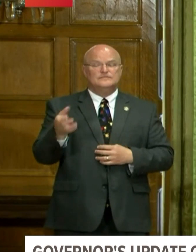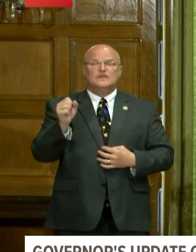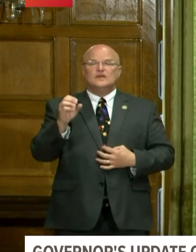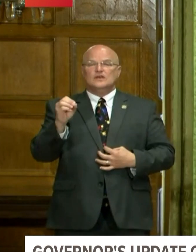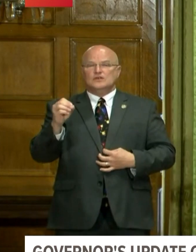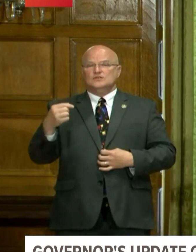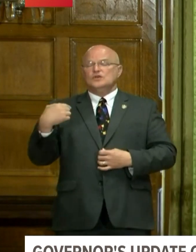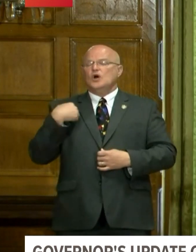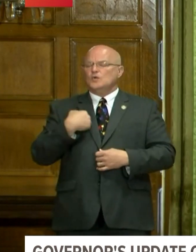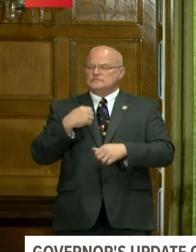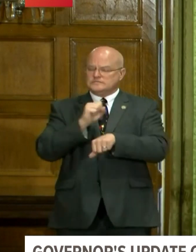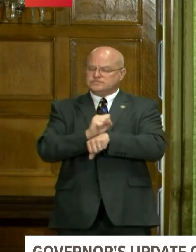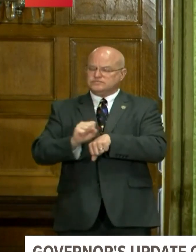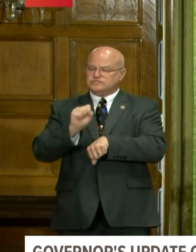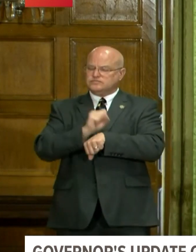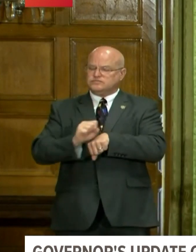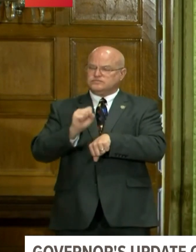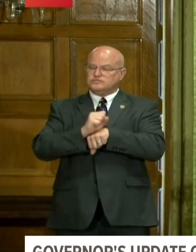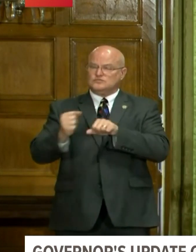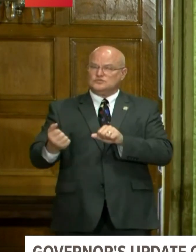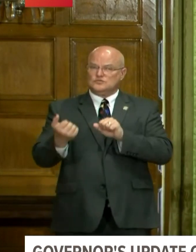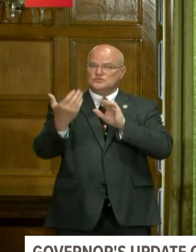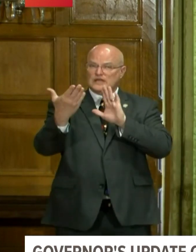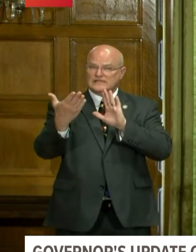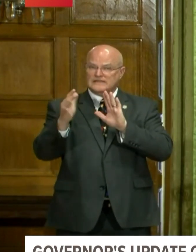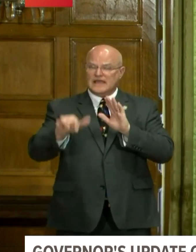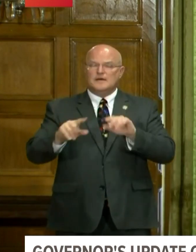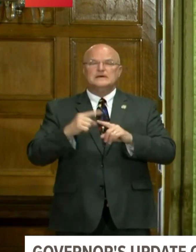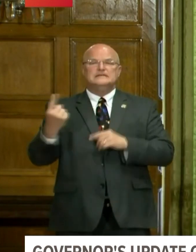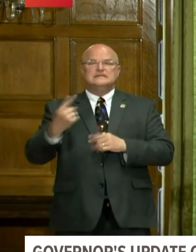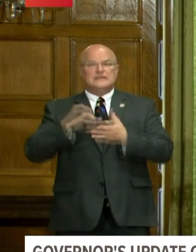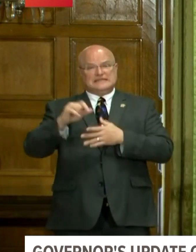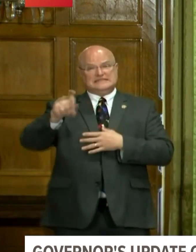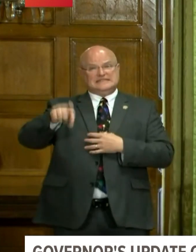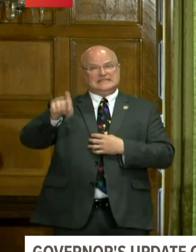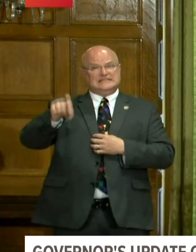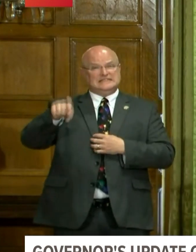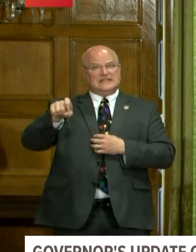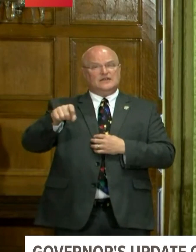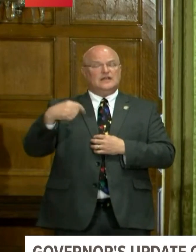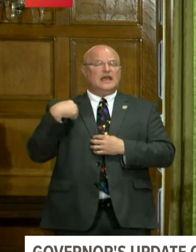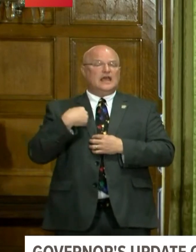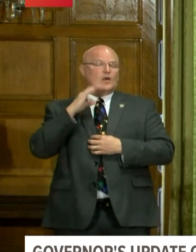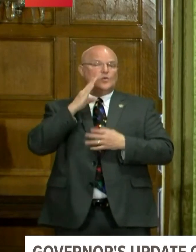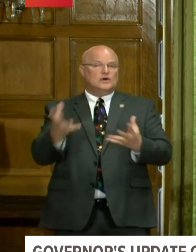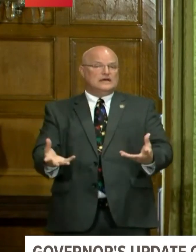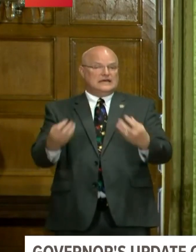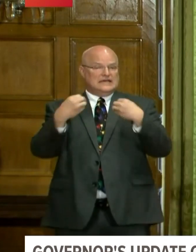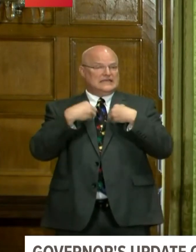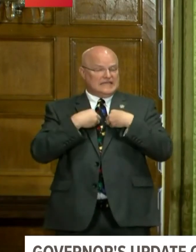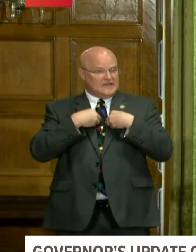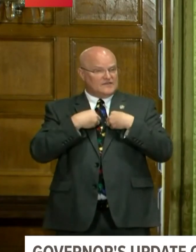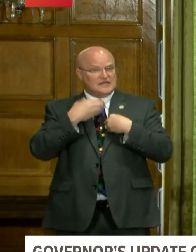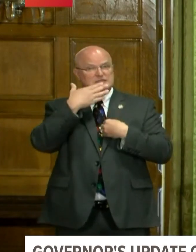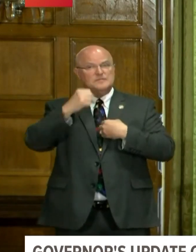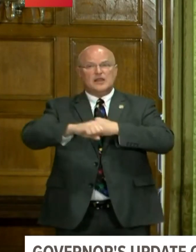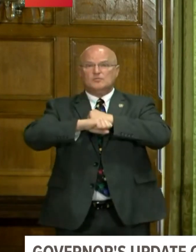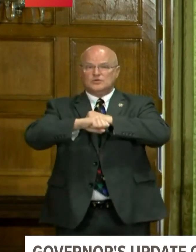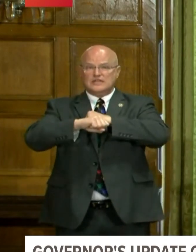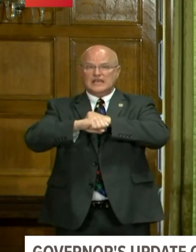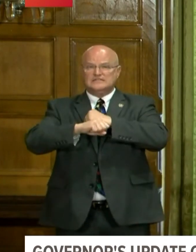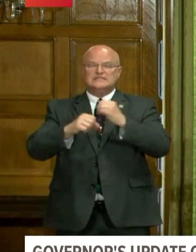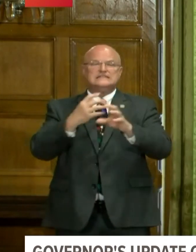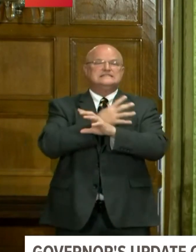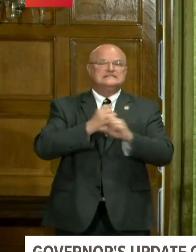So we're working hard to address that, but that is something that is necessary and will give us better protection